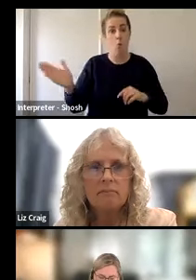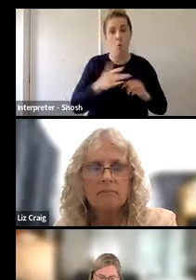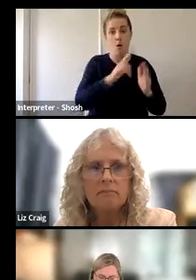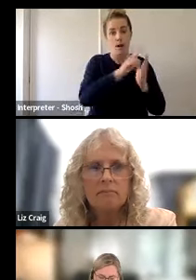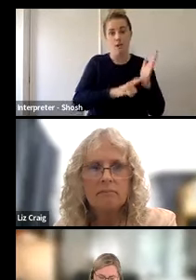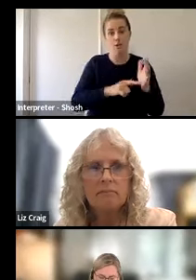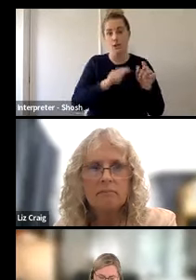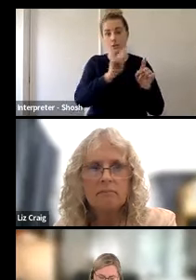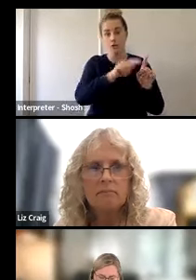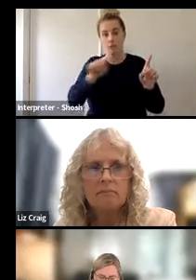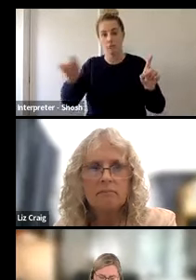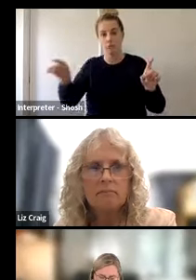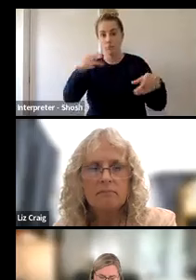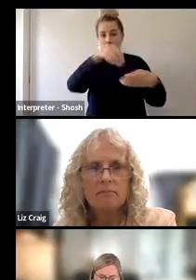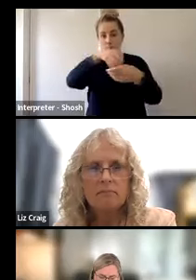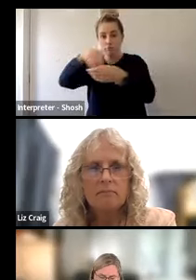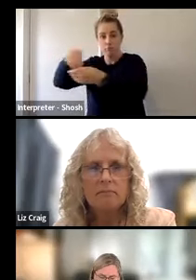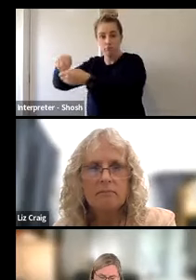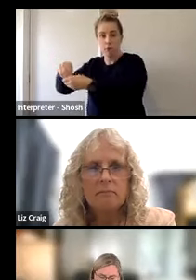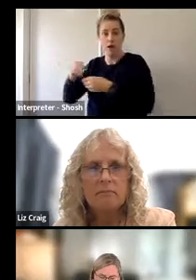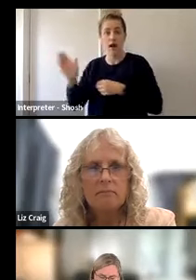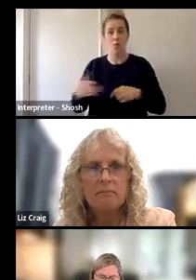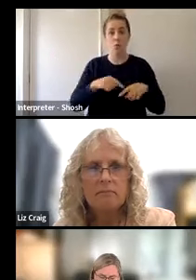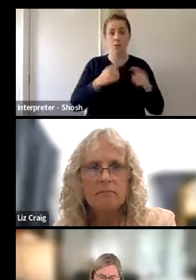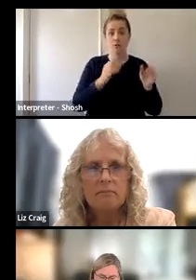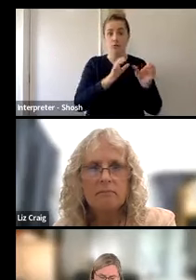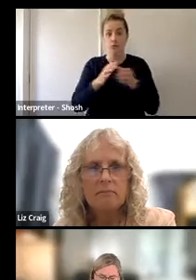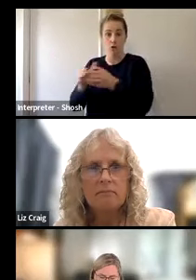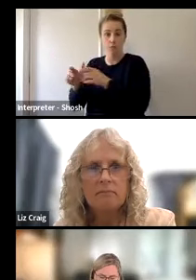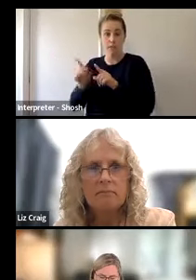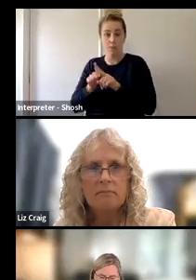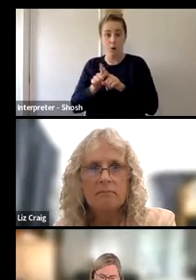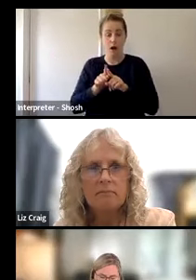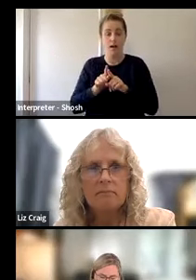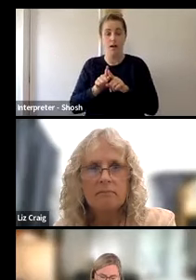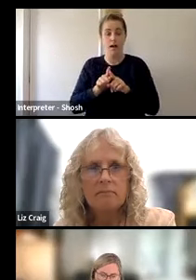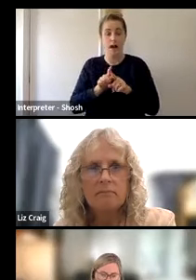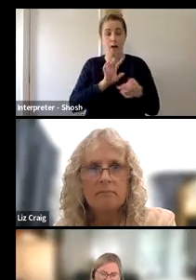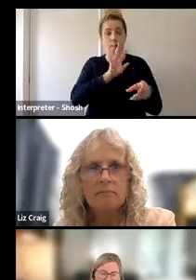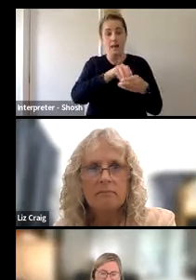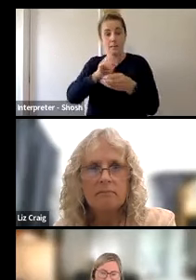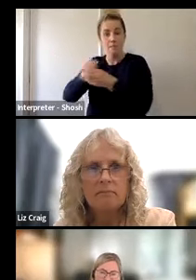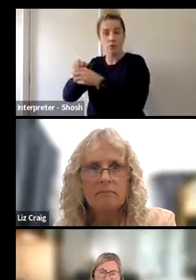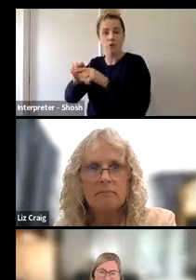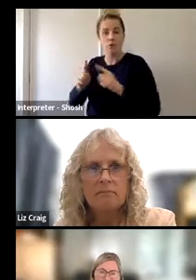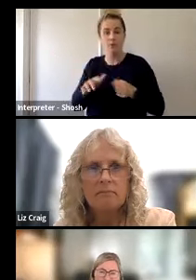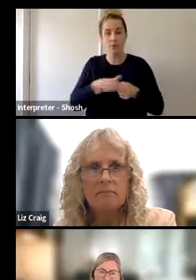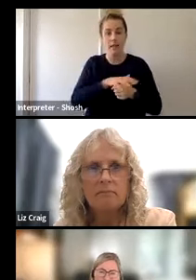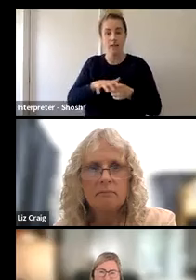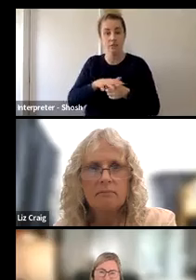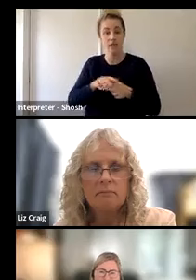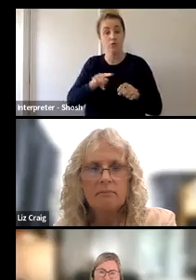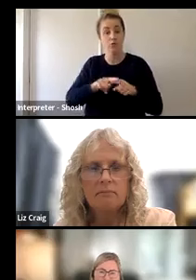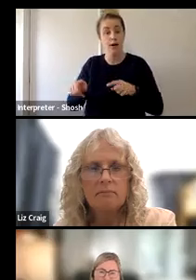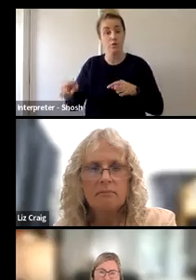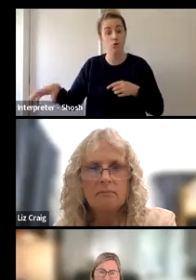legislation and all other groups, interested parties, and have input into these areas. I think to